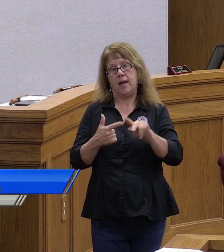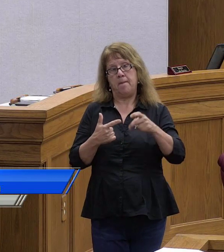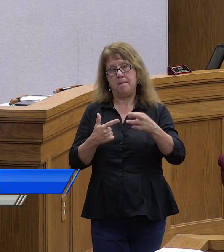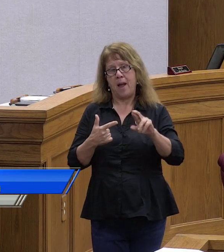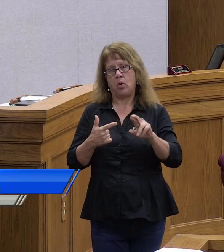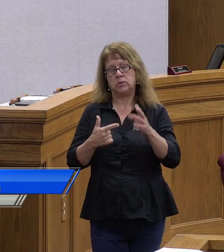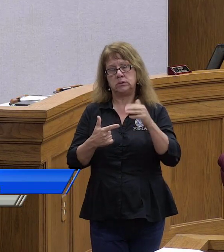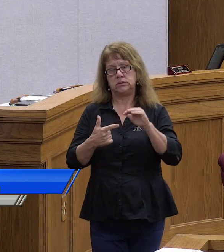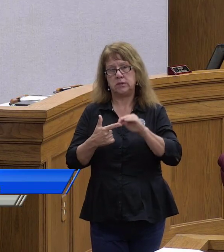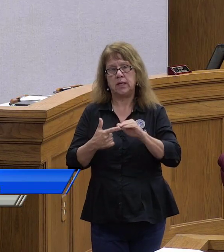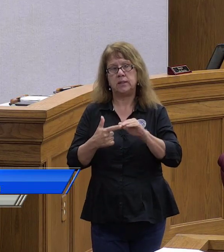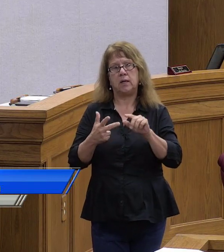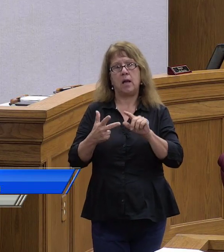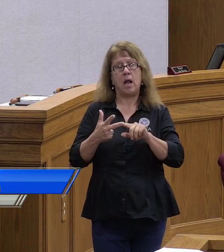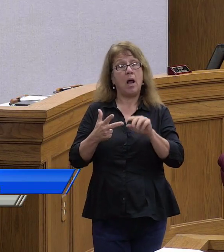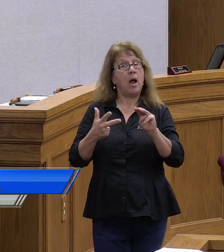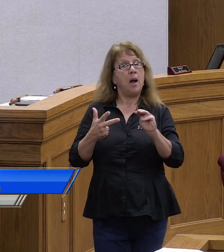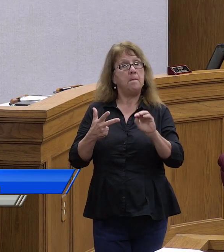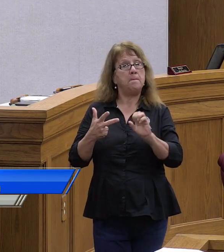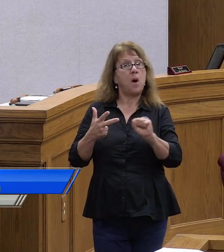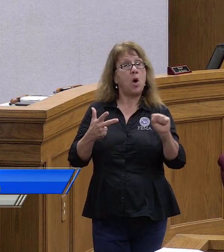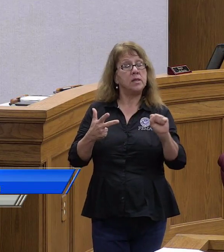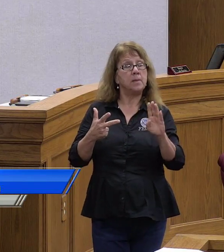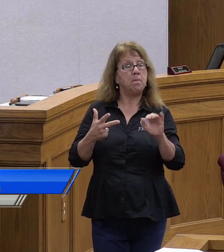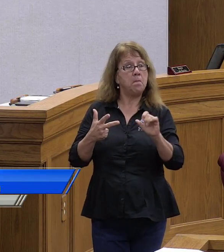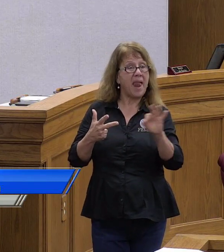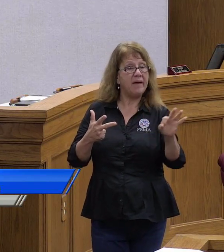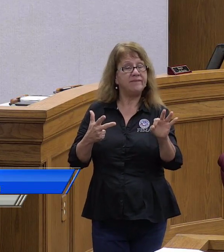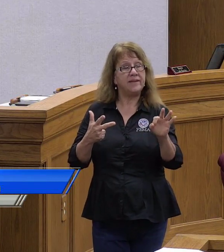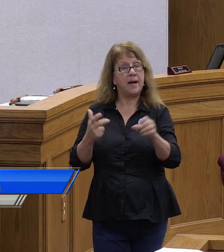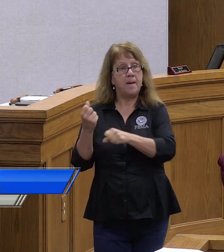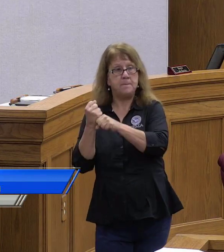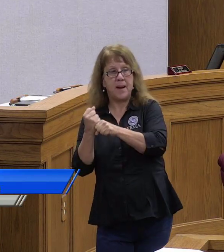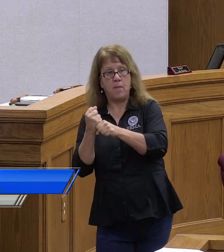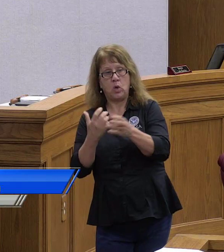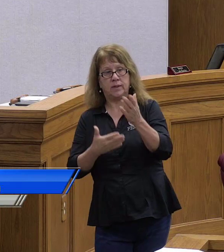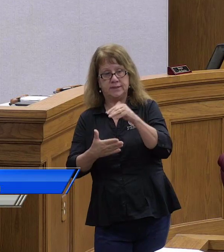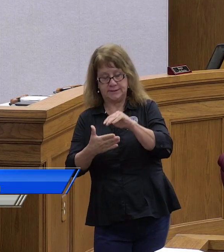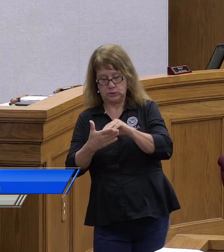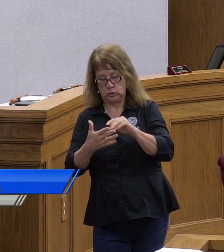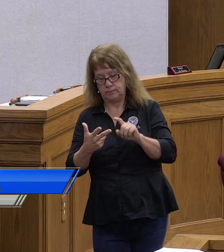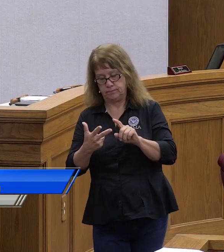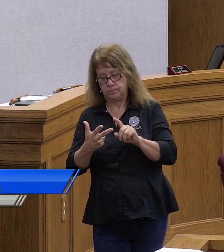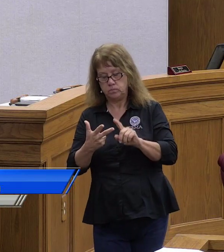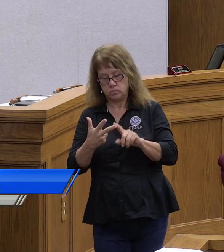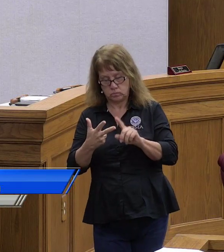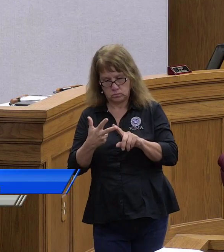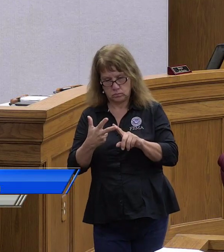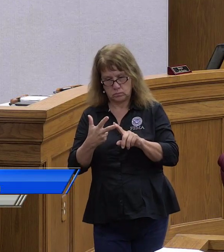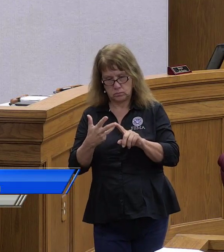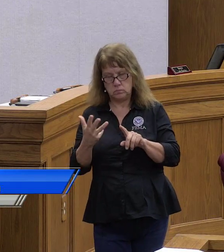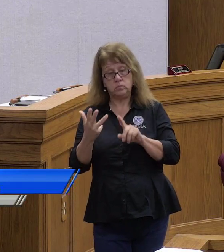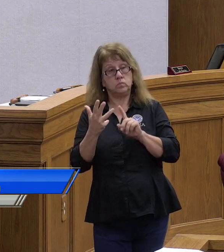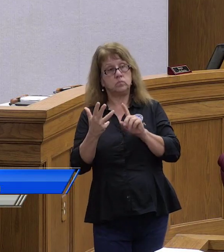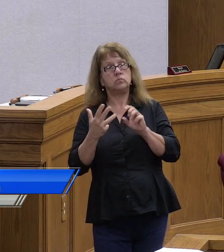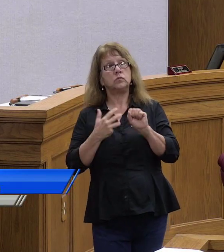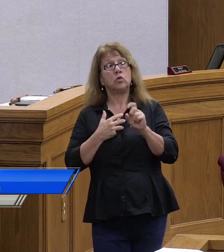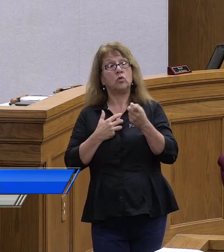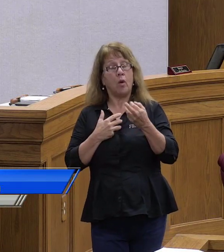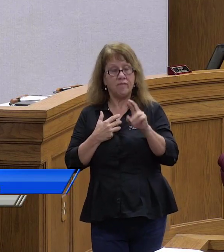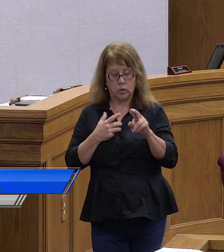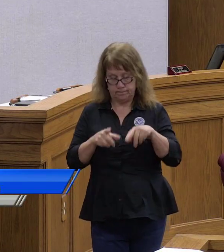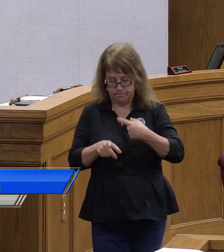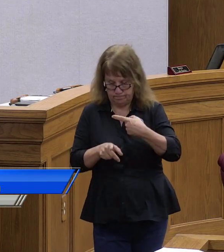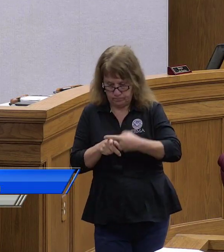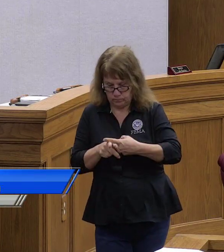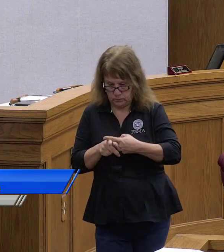the location in Moss Bluff at the Baseball Field Recreation District, and then a location in Sulphur near the intersection